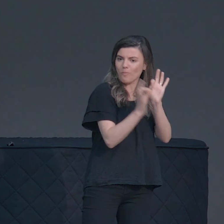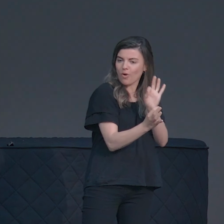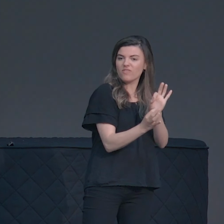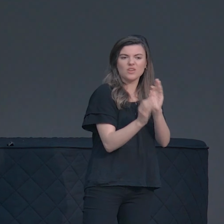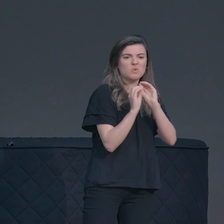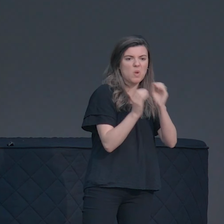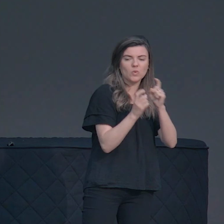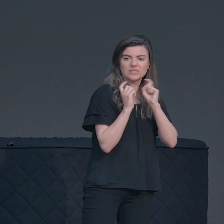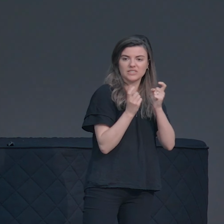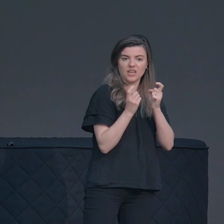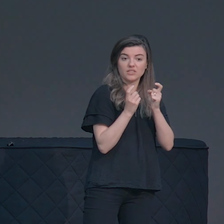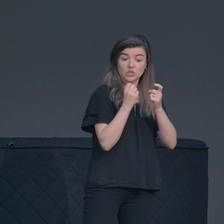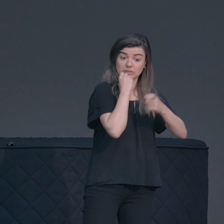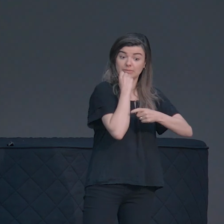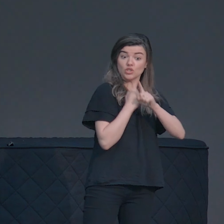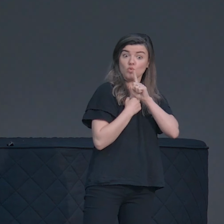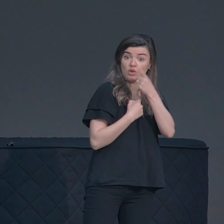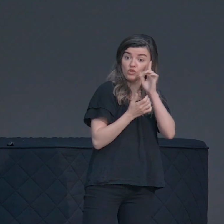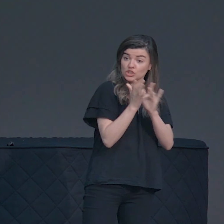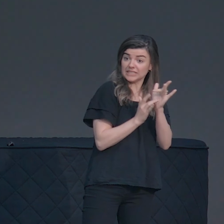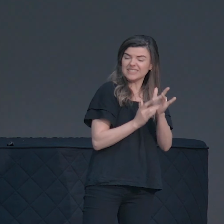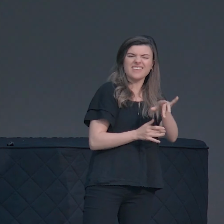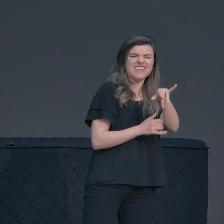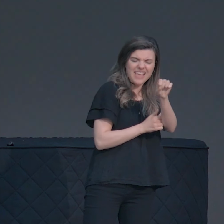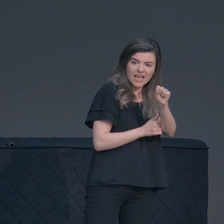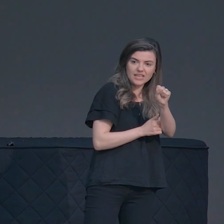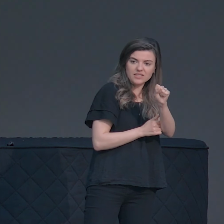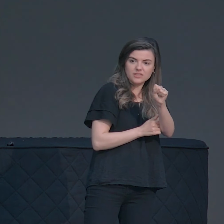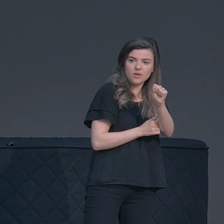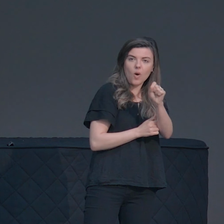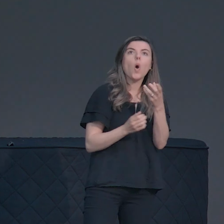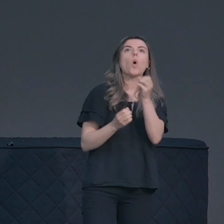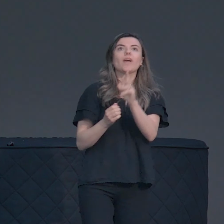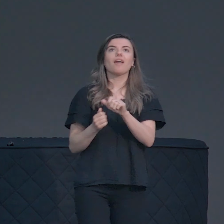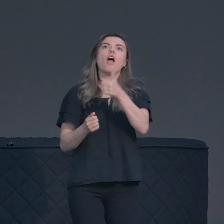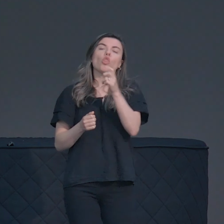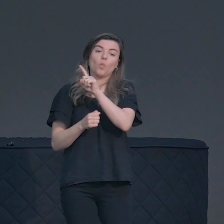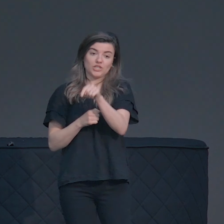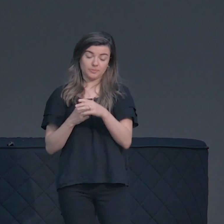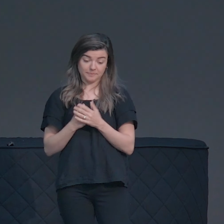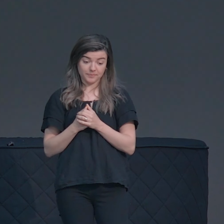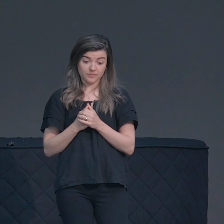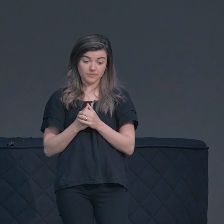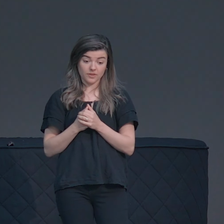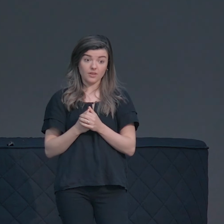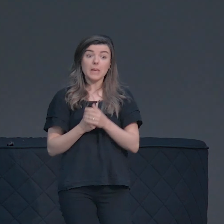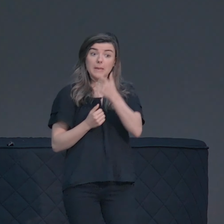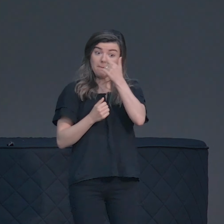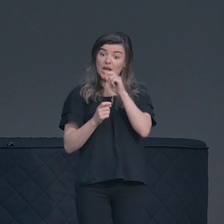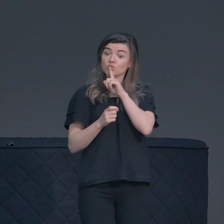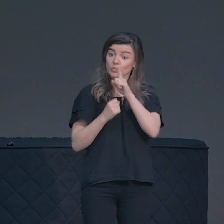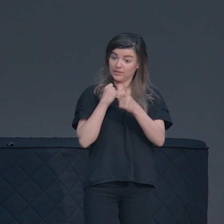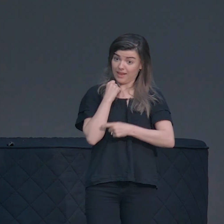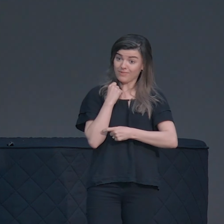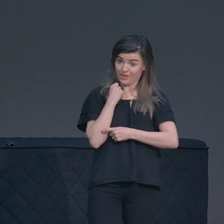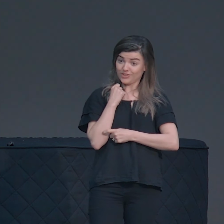temptations real for Jesus? Yes. Which leads us to another question. Since these are real